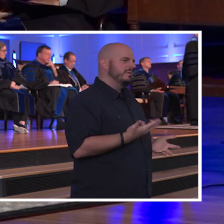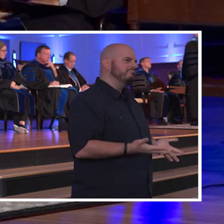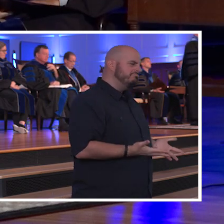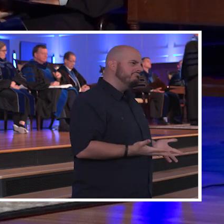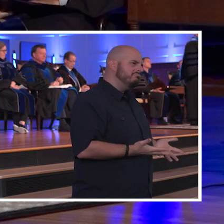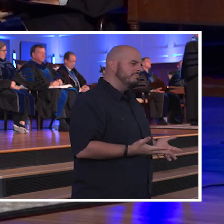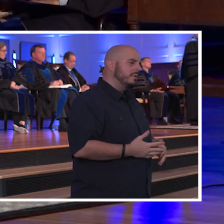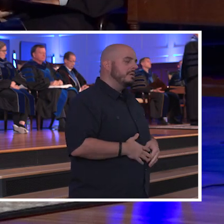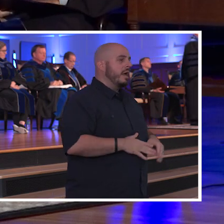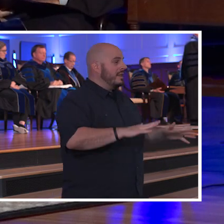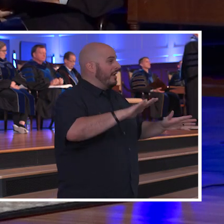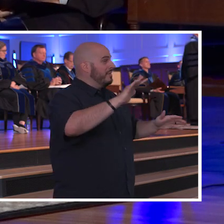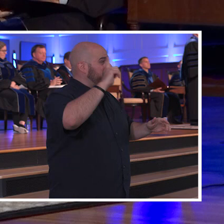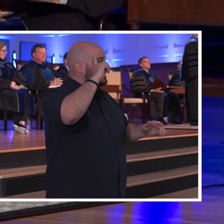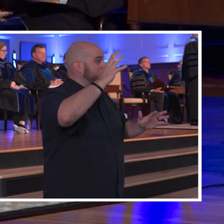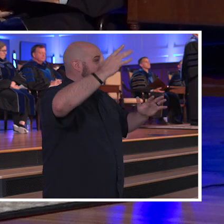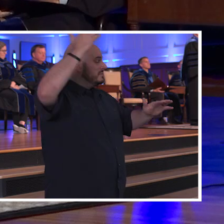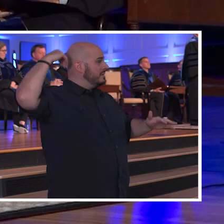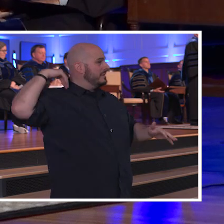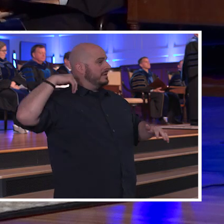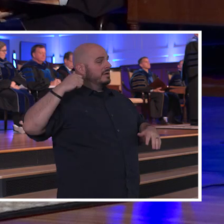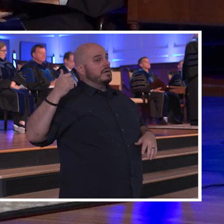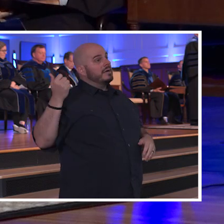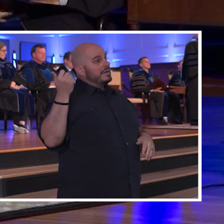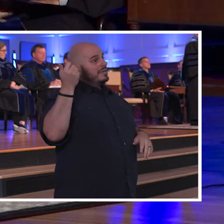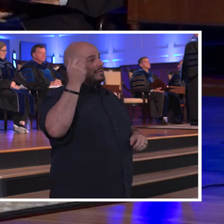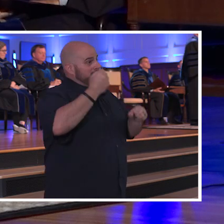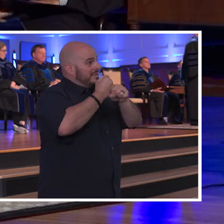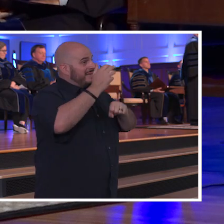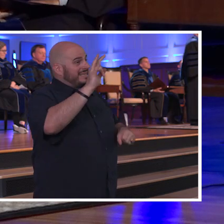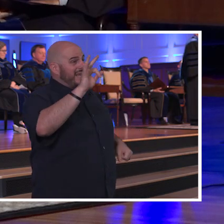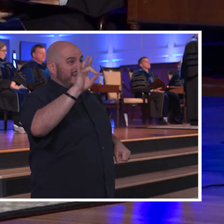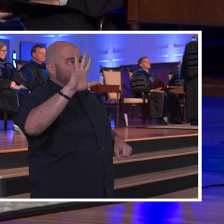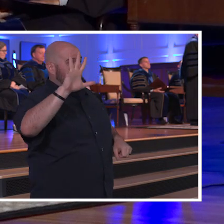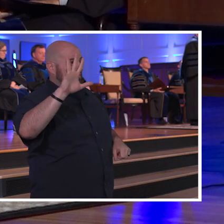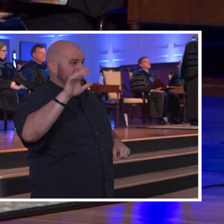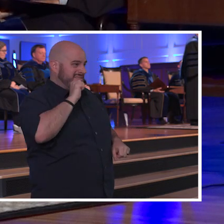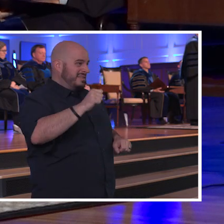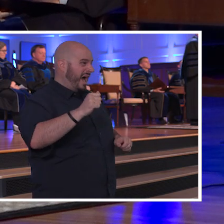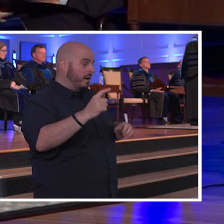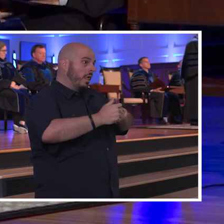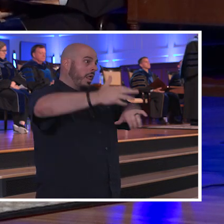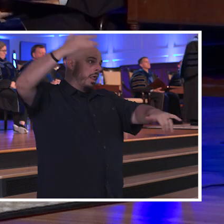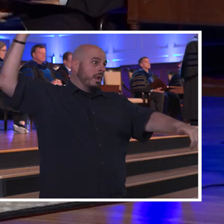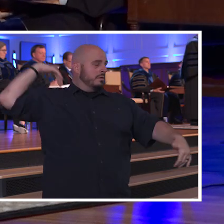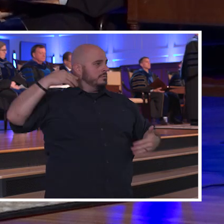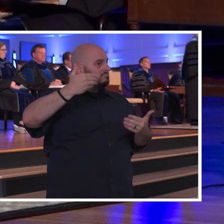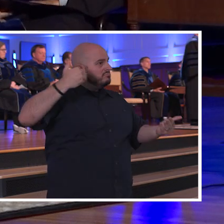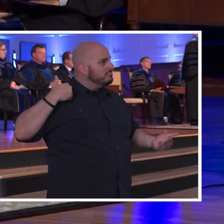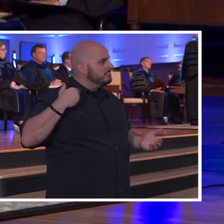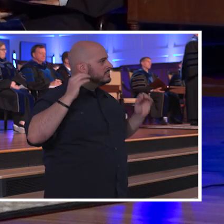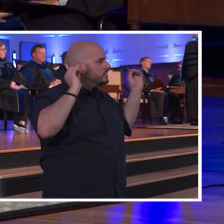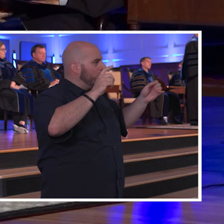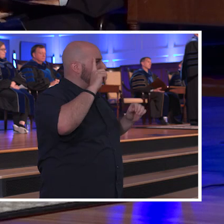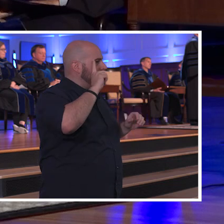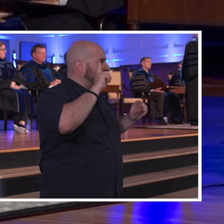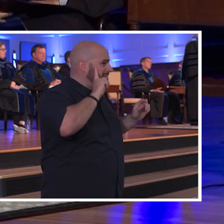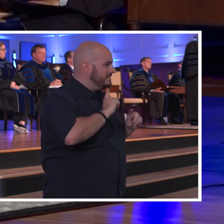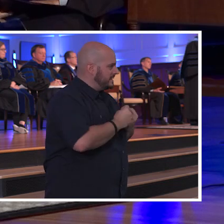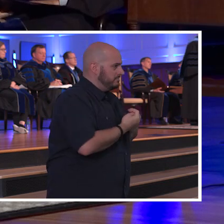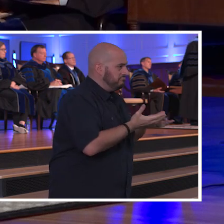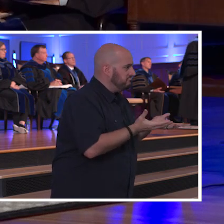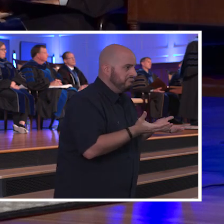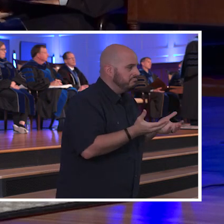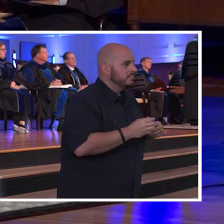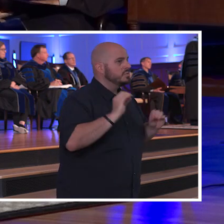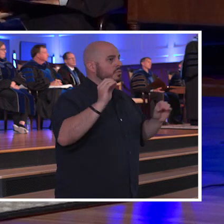think about this, only back in 1985, that's not that long ago, there were no deaf teams and there were no deaf